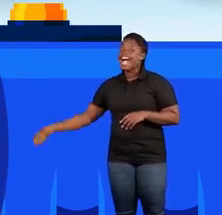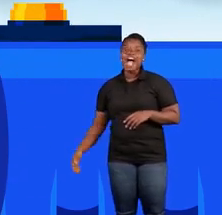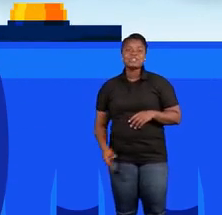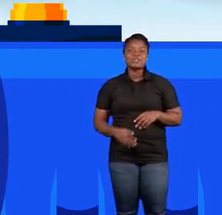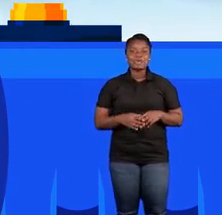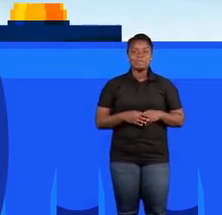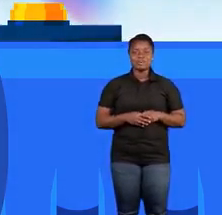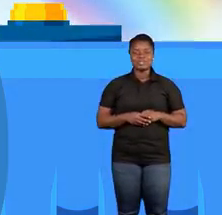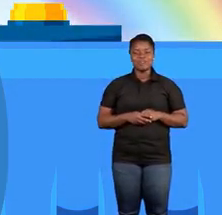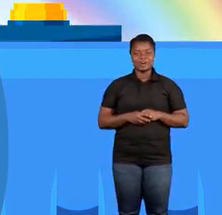How do rainbows form?